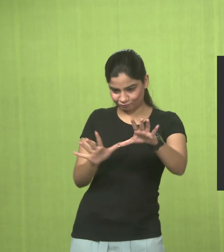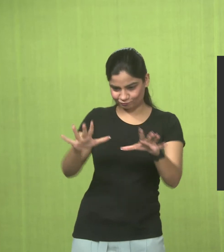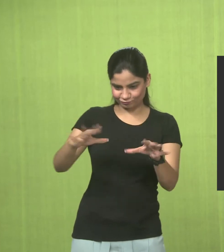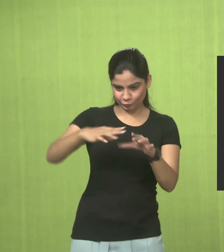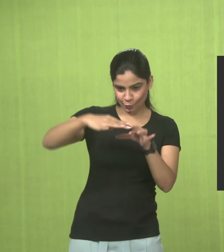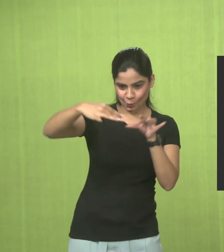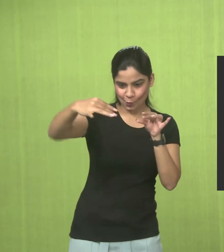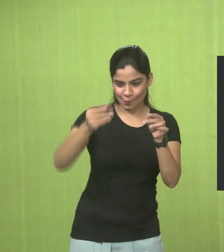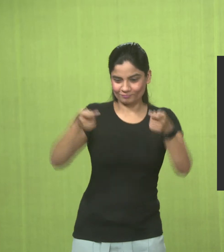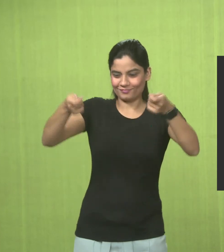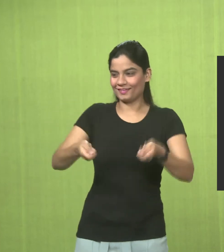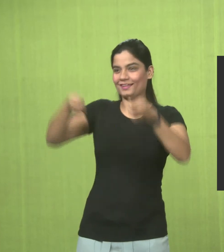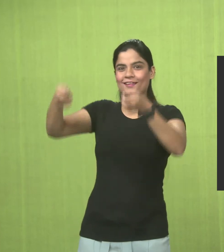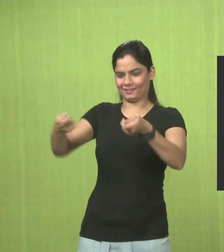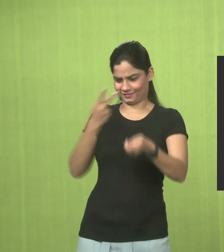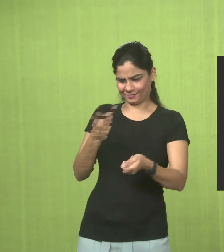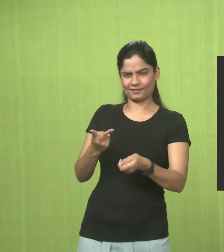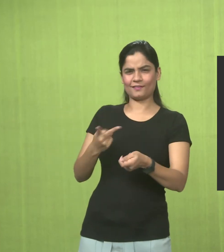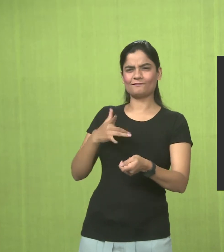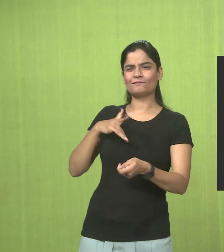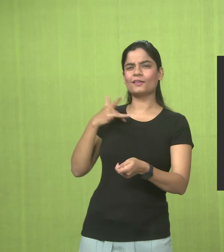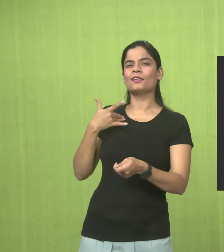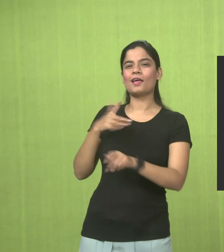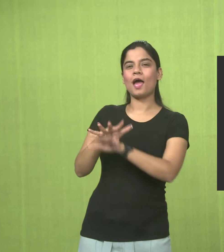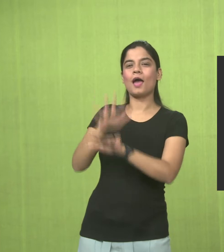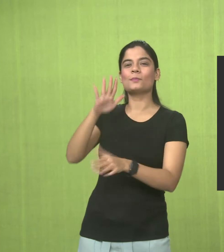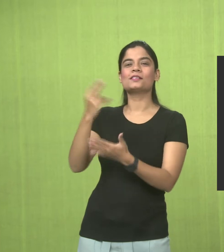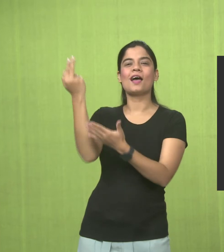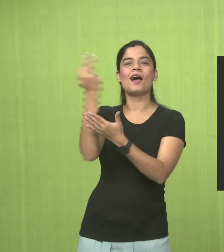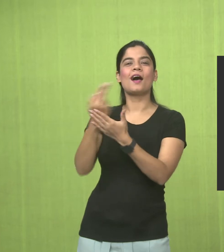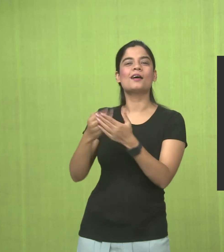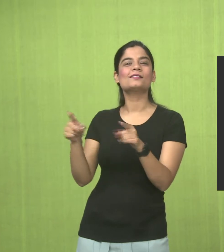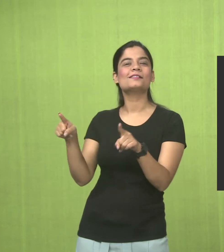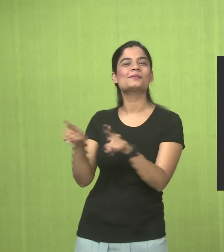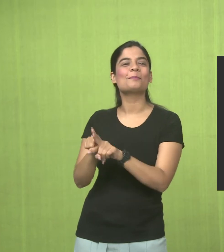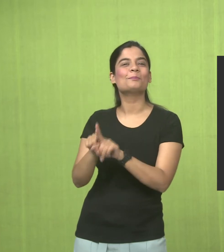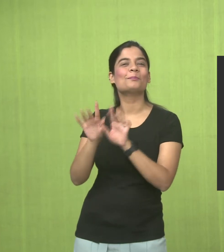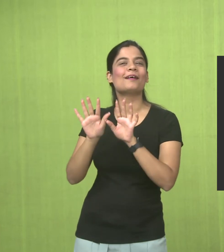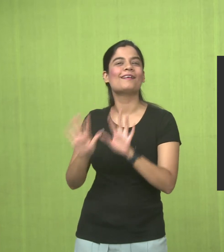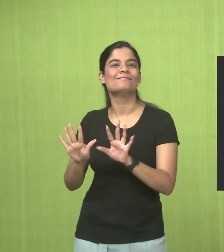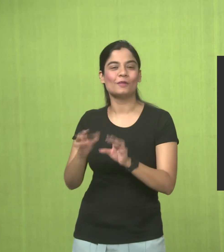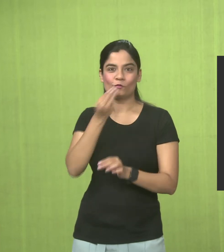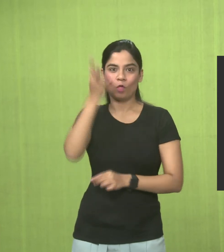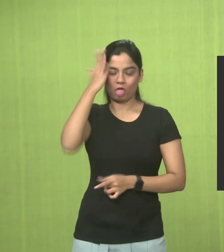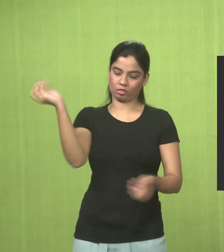science. However, decorating the food and making it look attractive and fancy is the